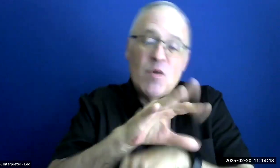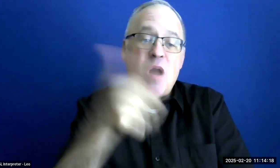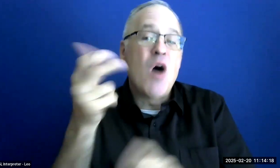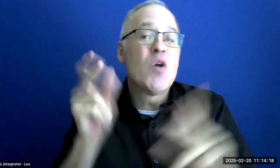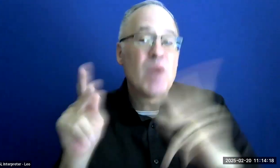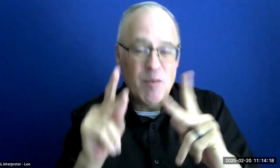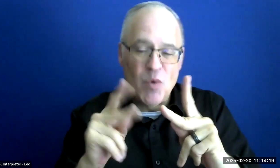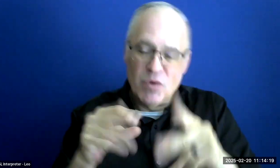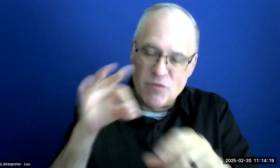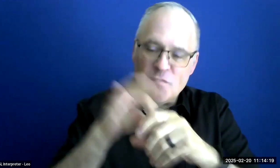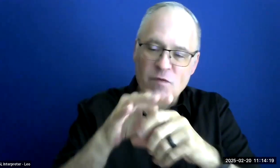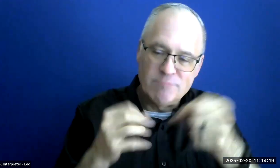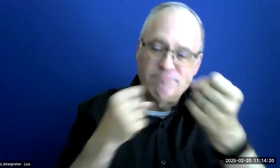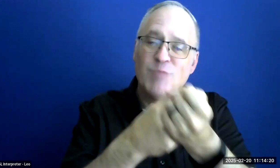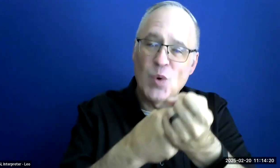your vote.